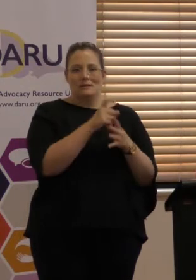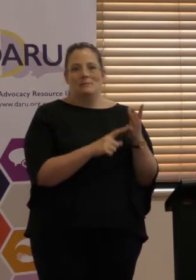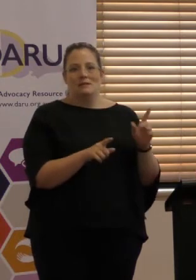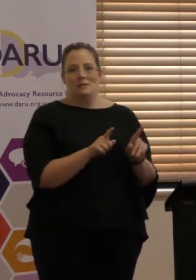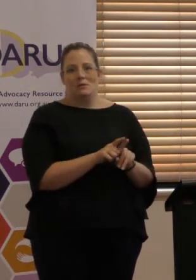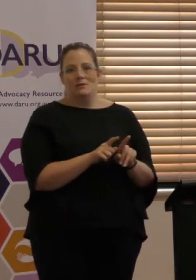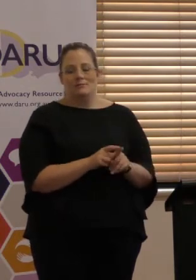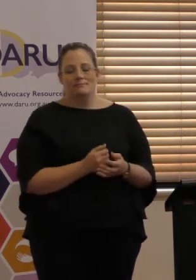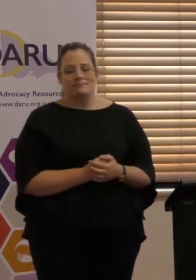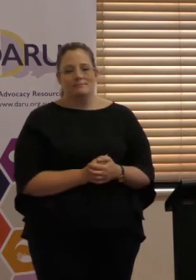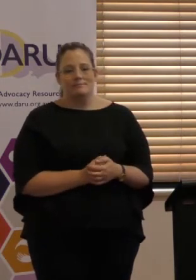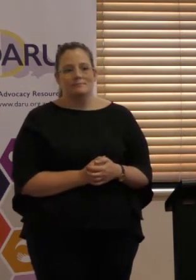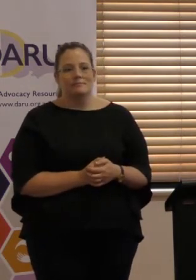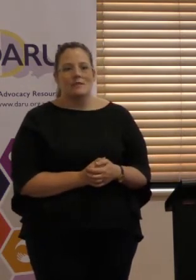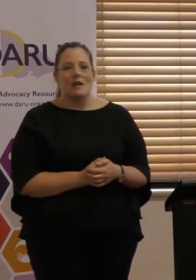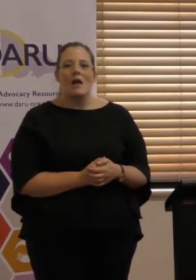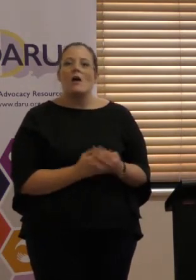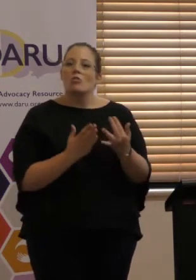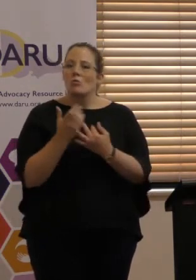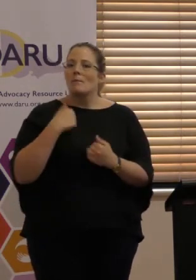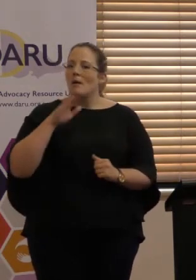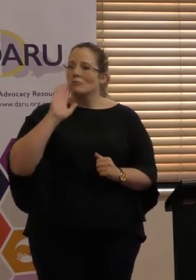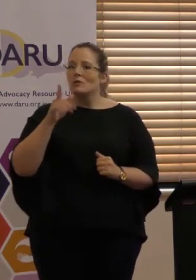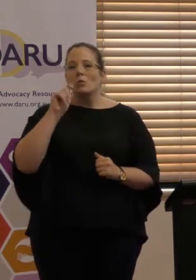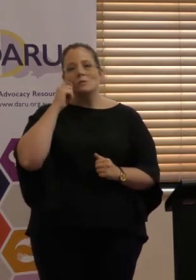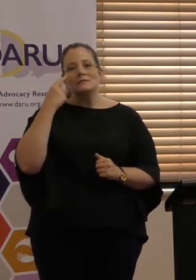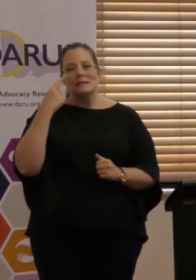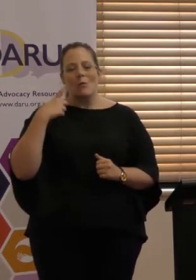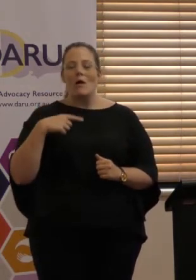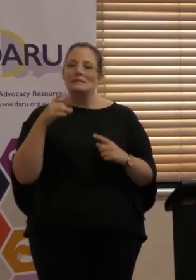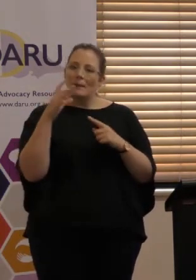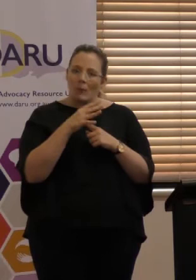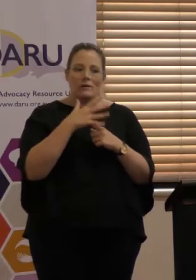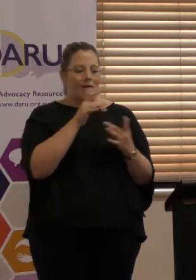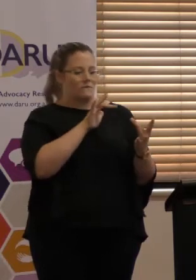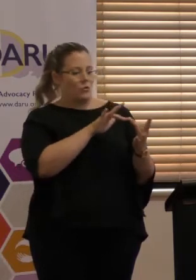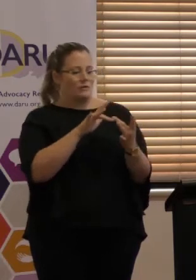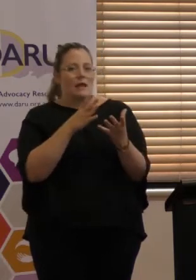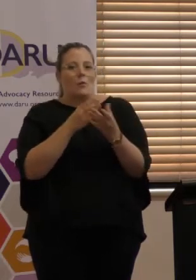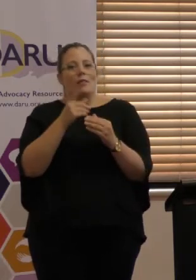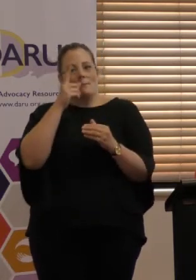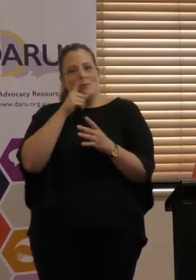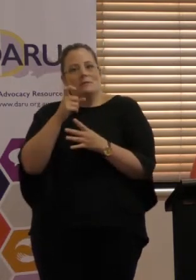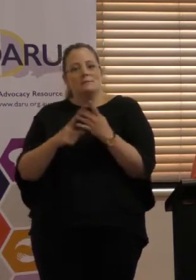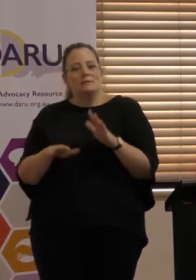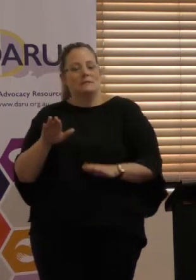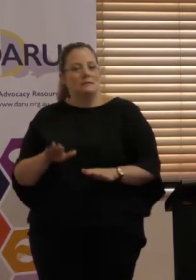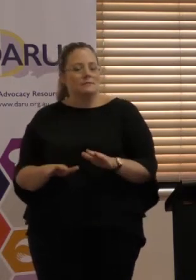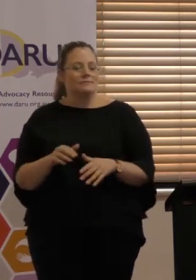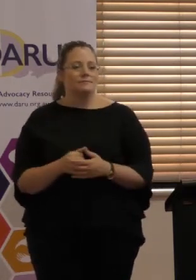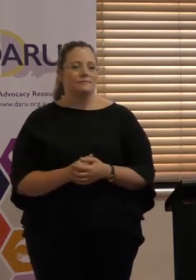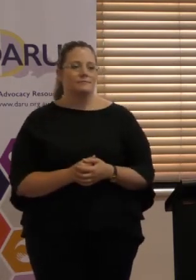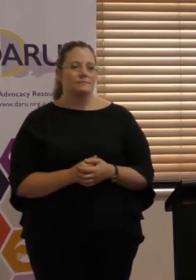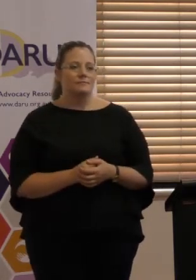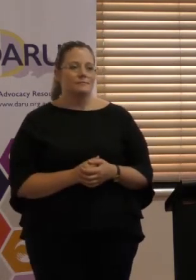go along, you'll see why that might be important. So when we talk to young people and when we think